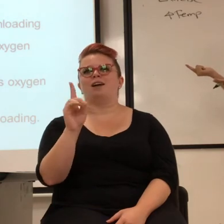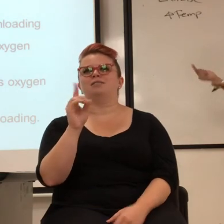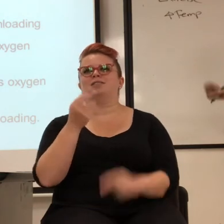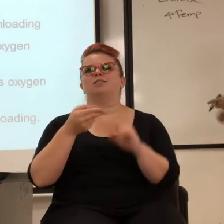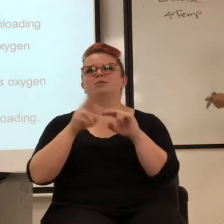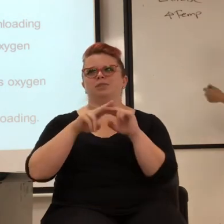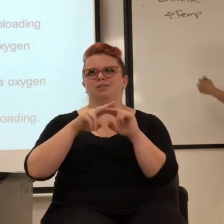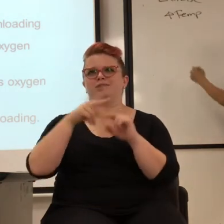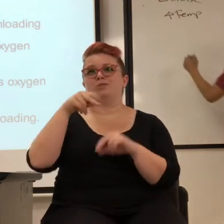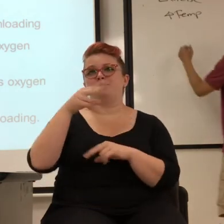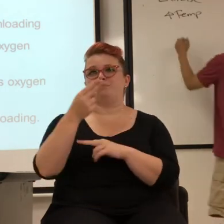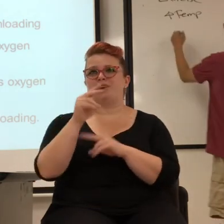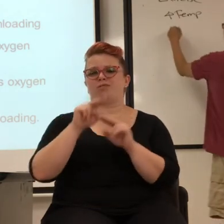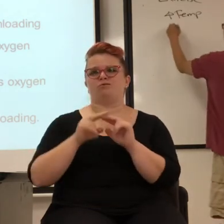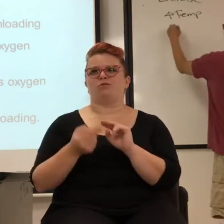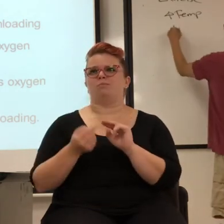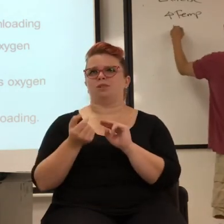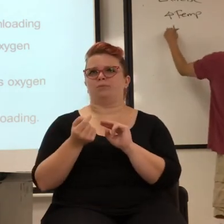little bit.